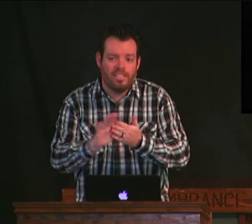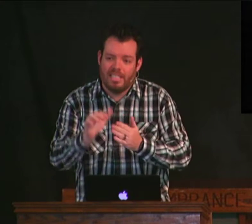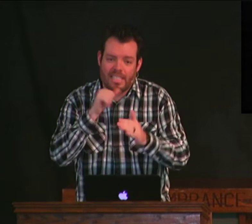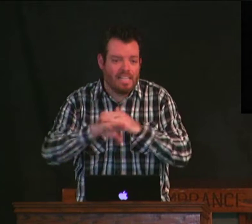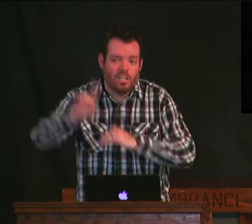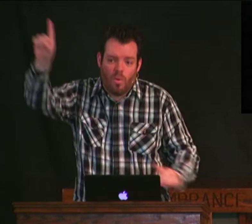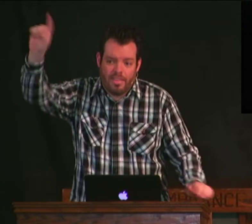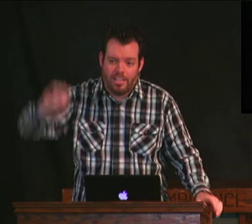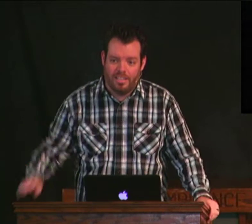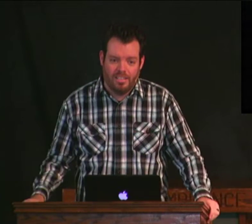is not going to go in there.